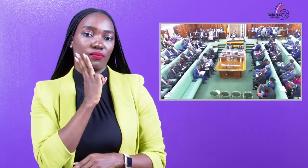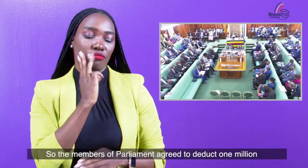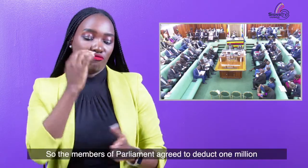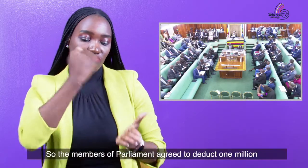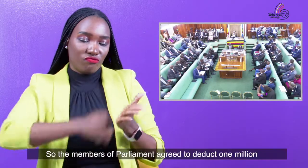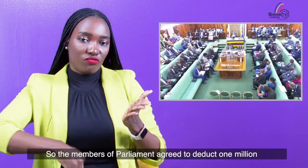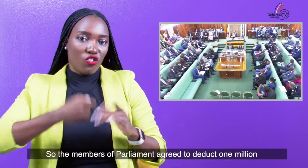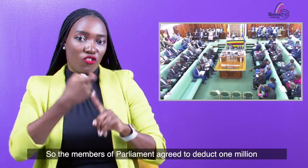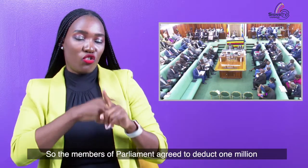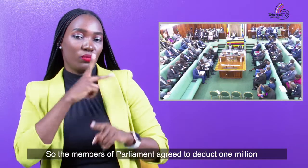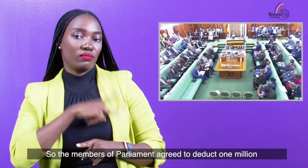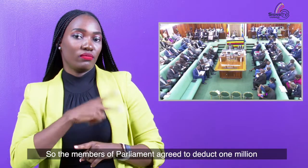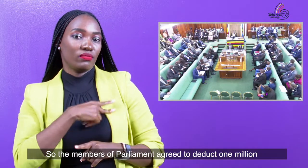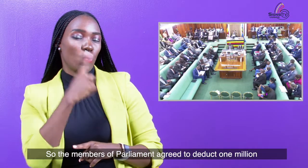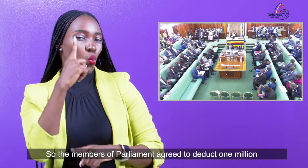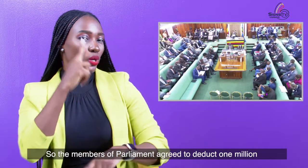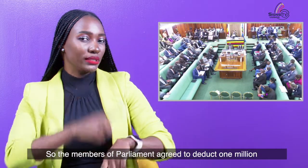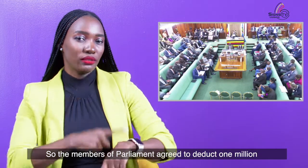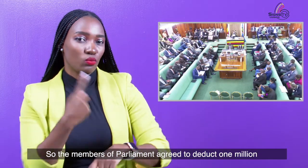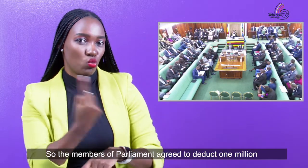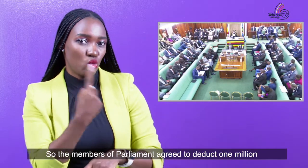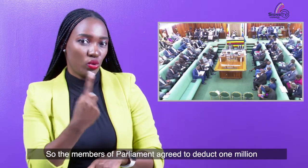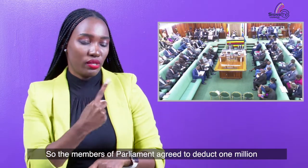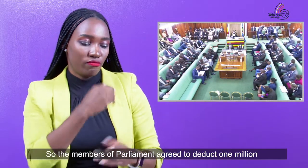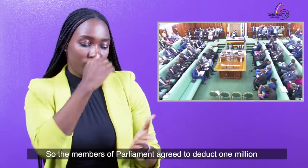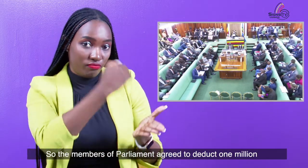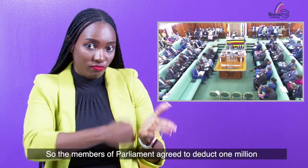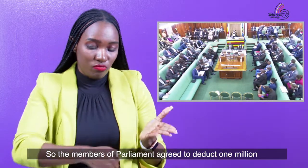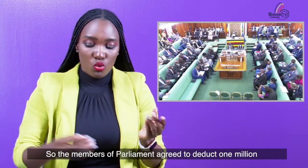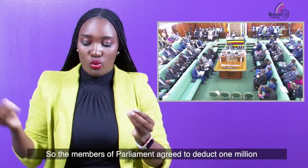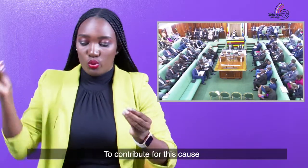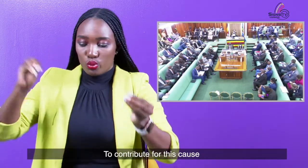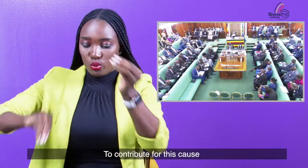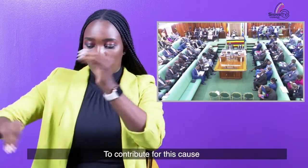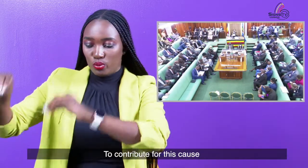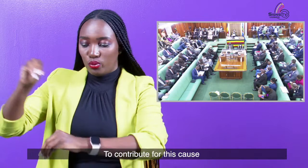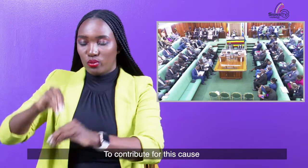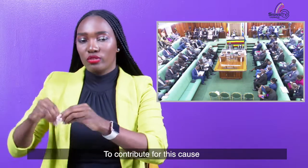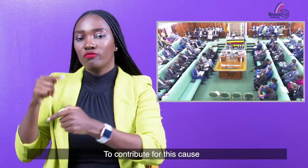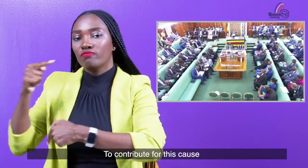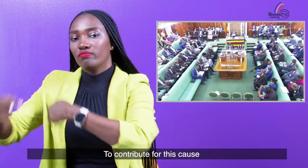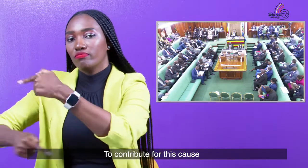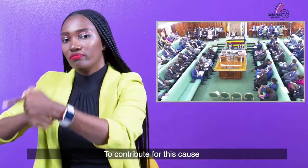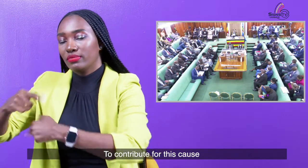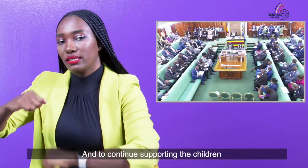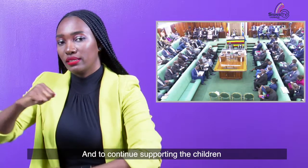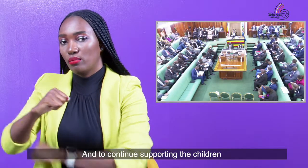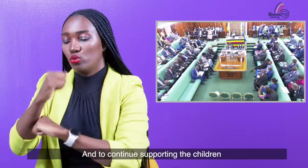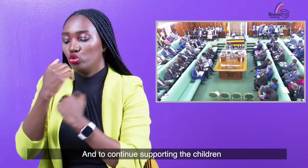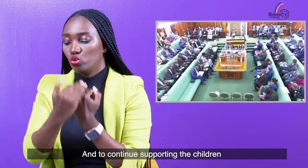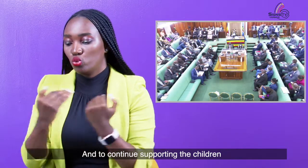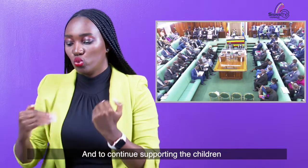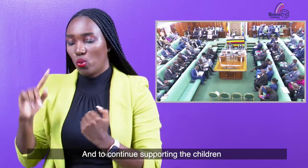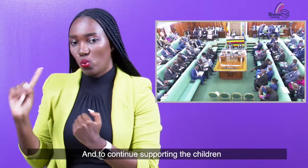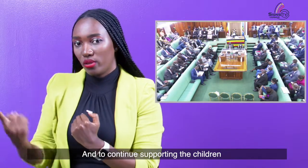So the members of Parliament agreed to deduct 1 million to contribute for this cause and to continue supporting the